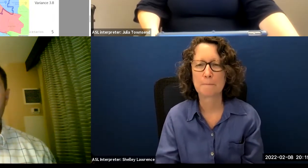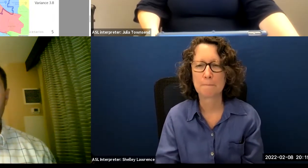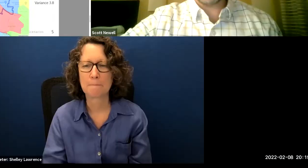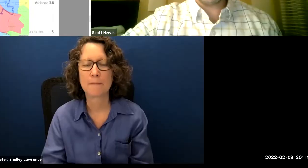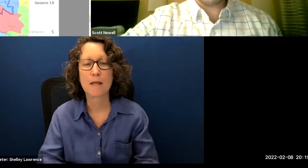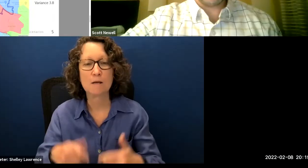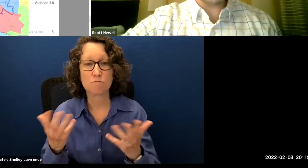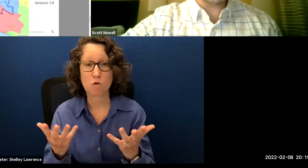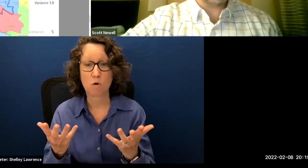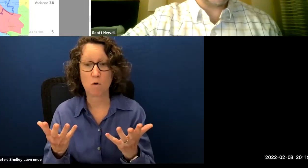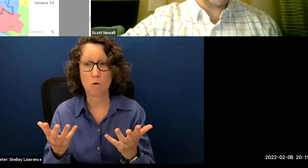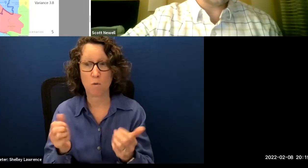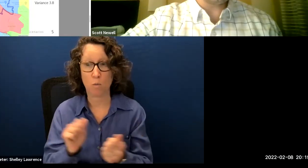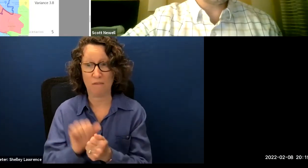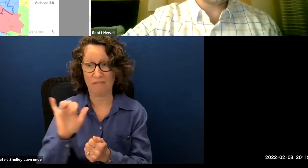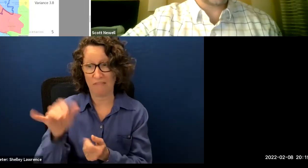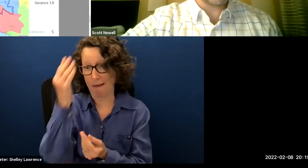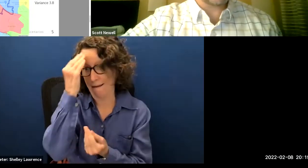And so with that,